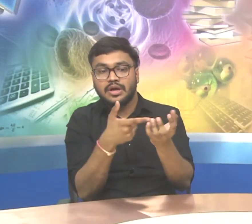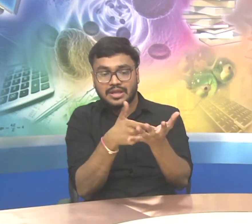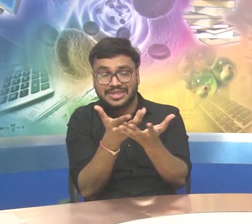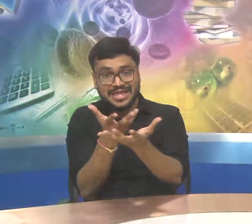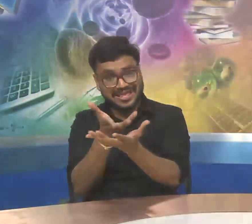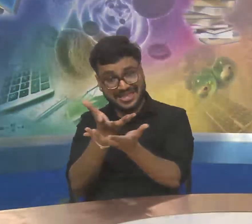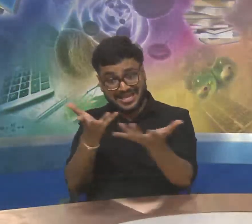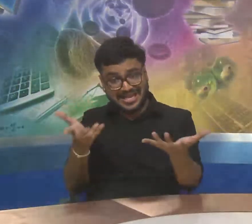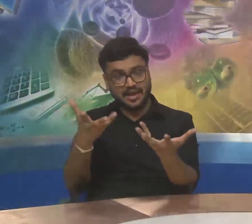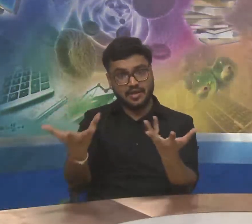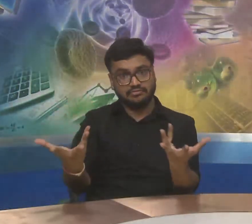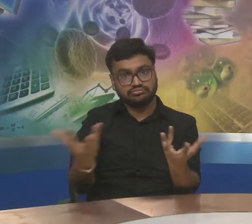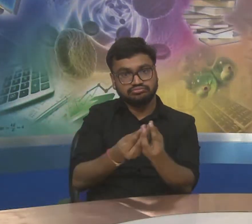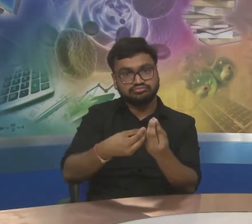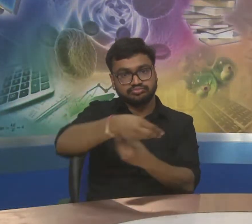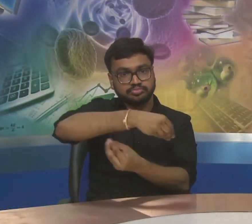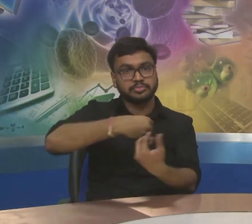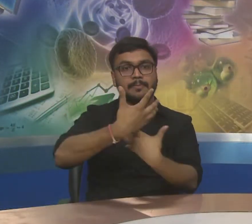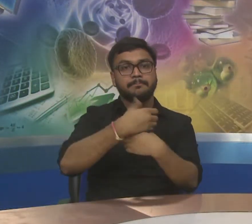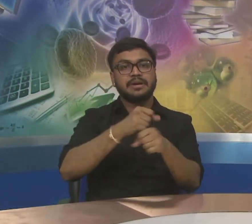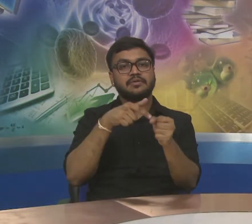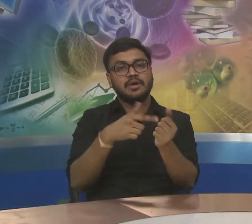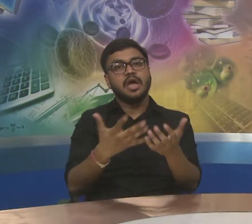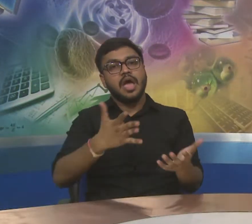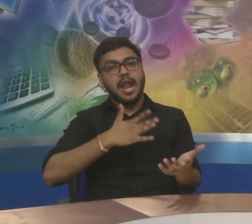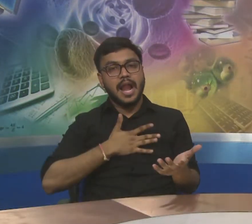living organisms in the lab.